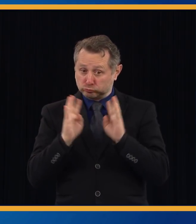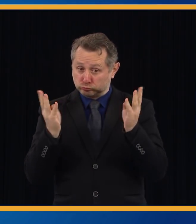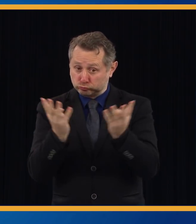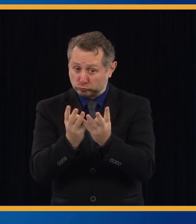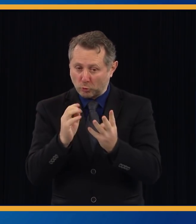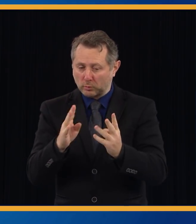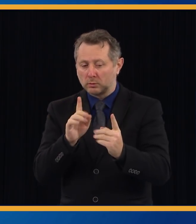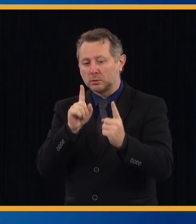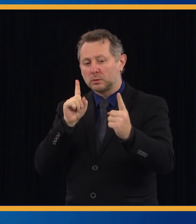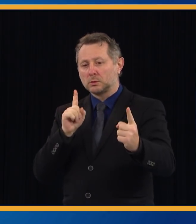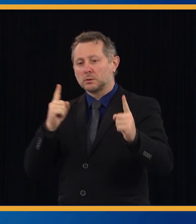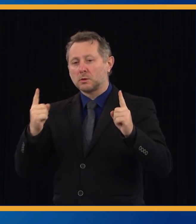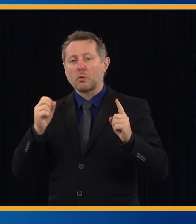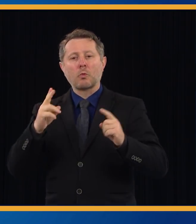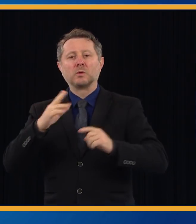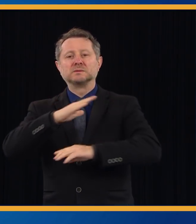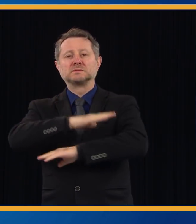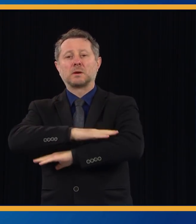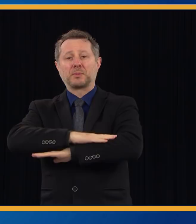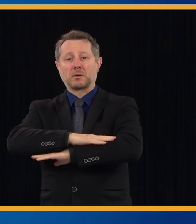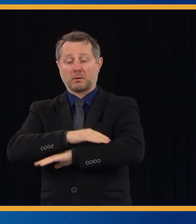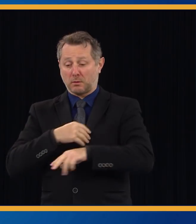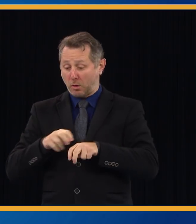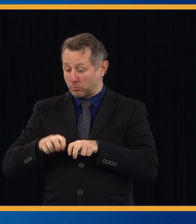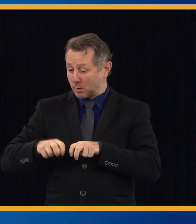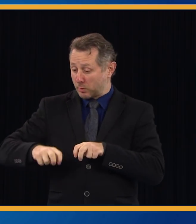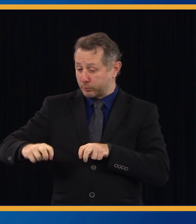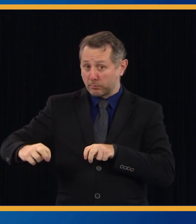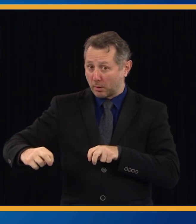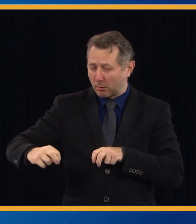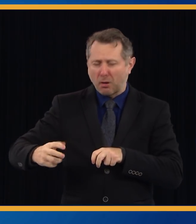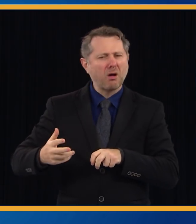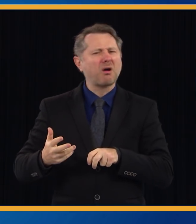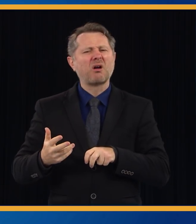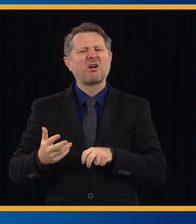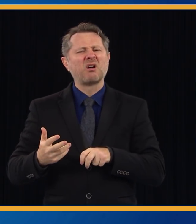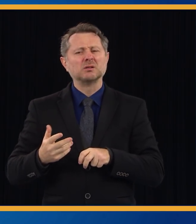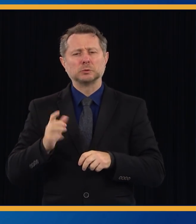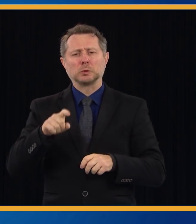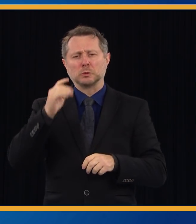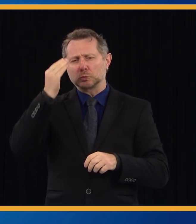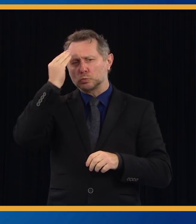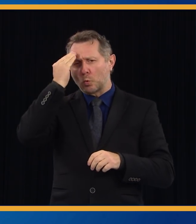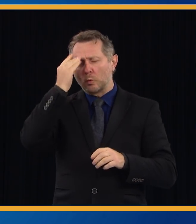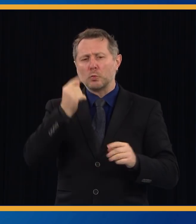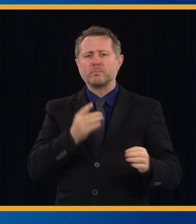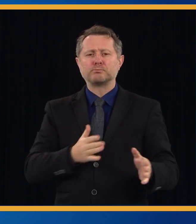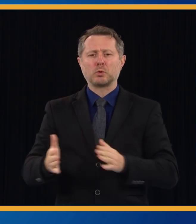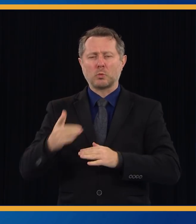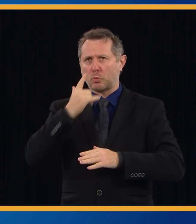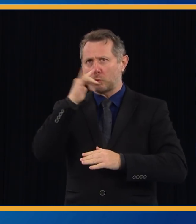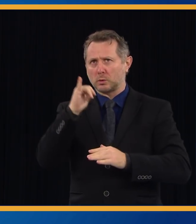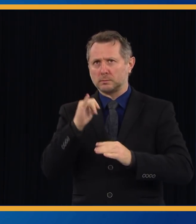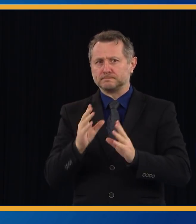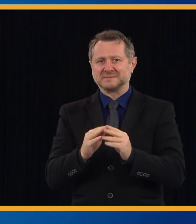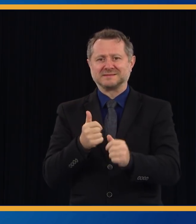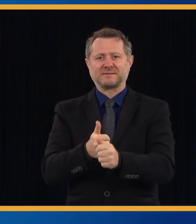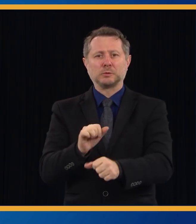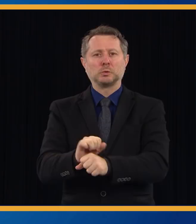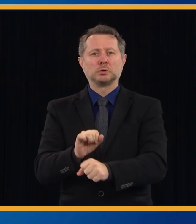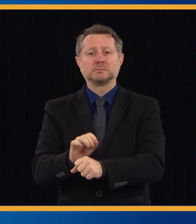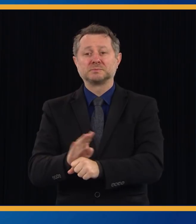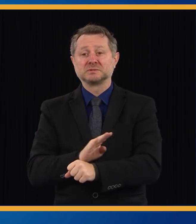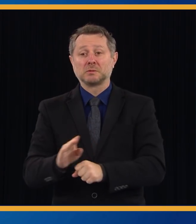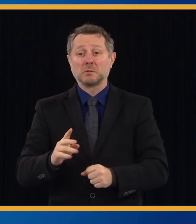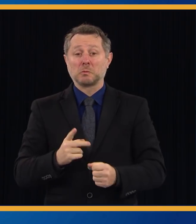right next to each other. Do you plan on reopening that way? So this is not a